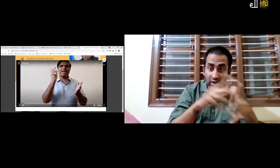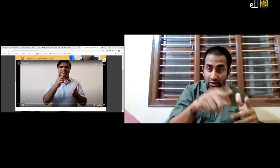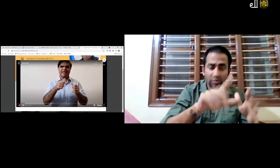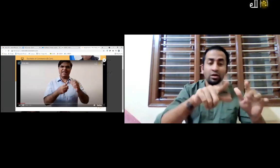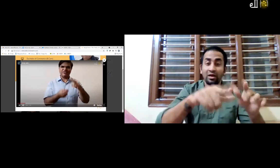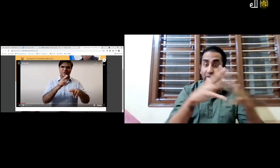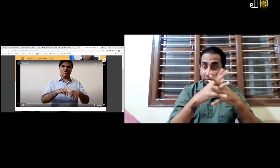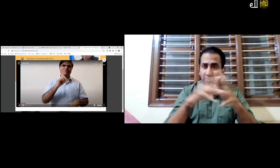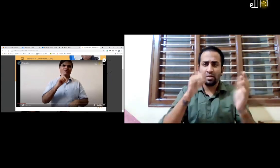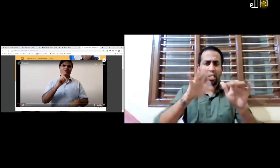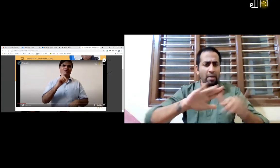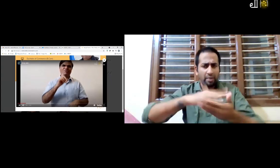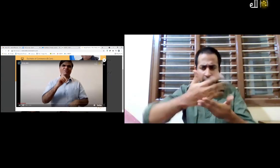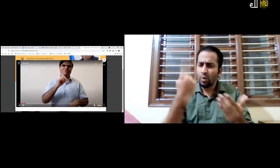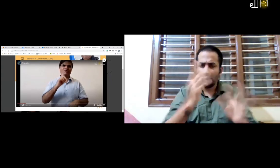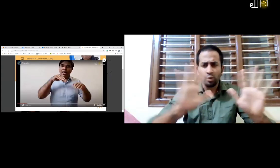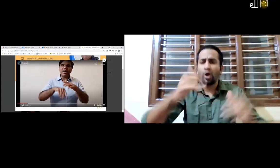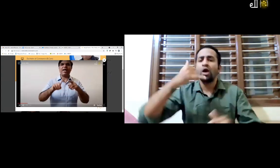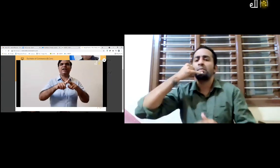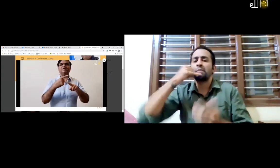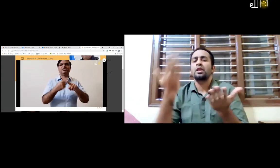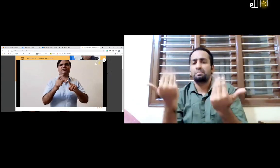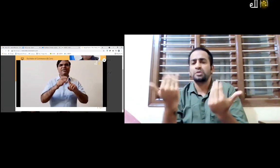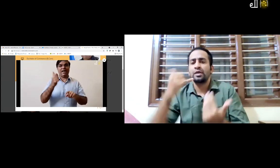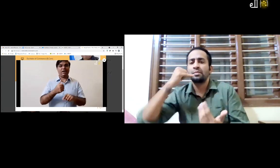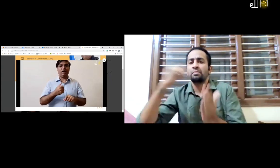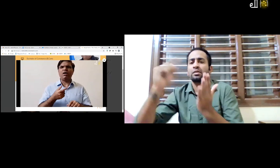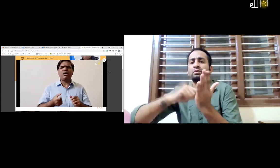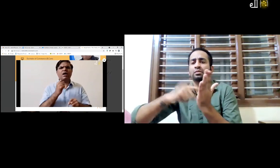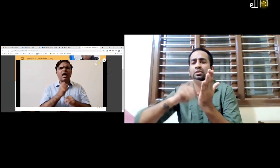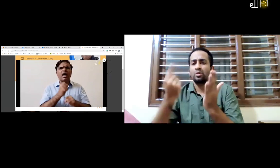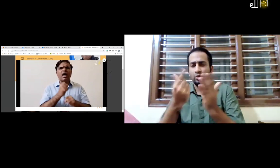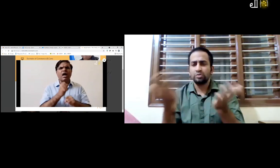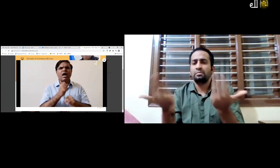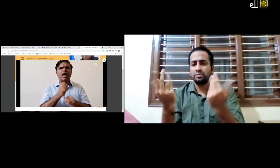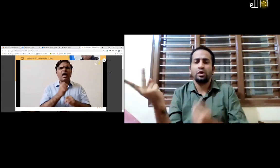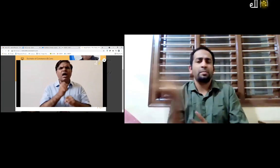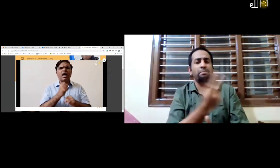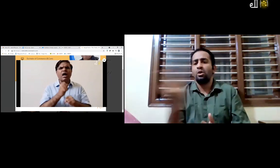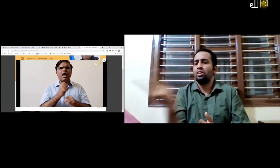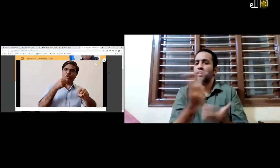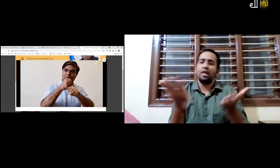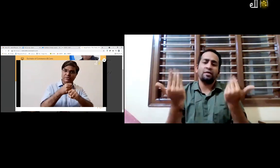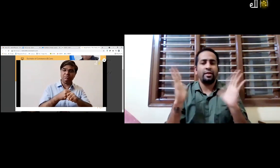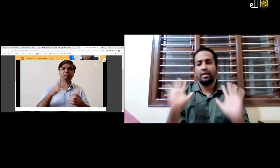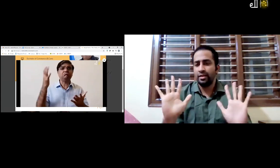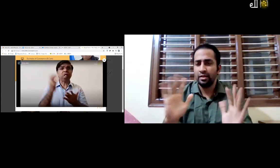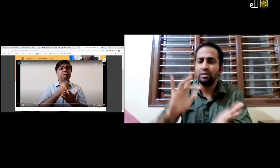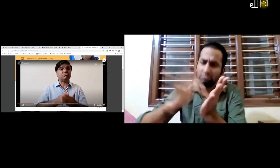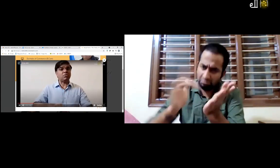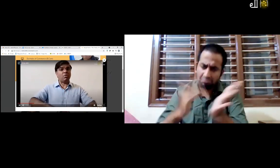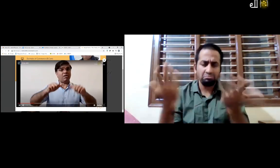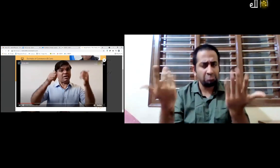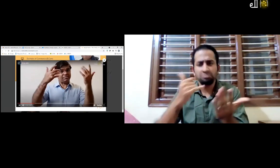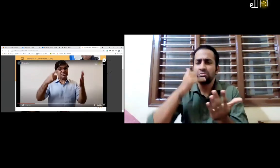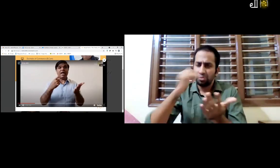interface is easy, and so it's not just only accessible to the laptop. You can access it on your phone, and every tabs,